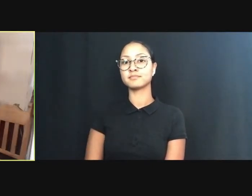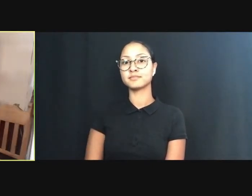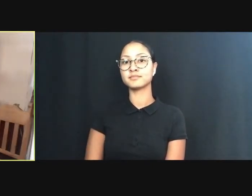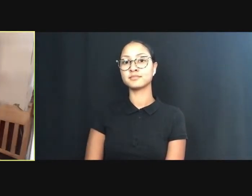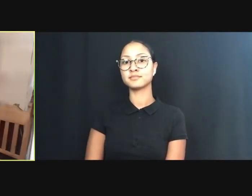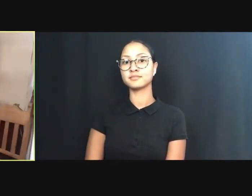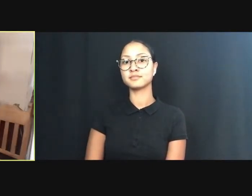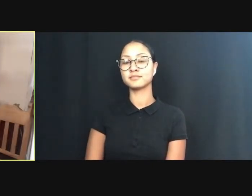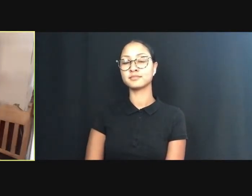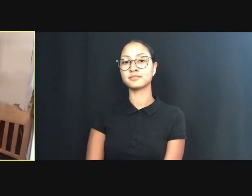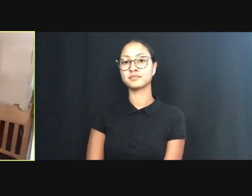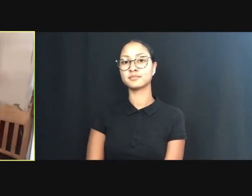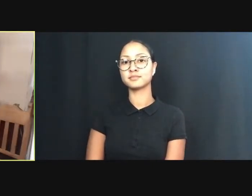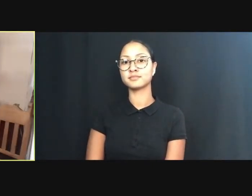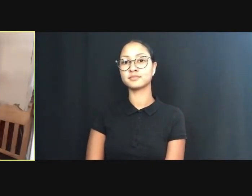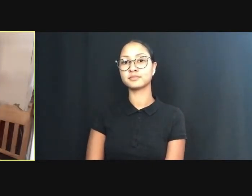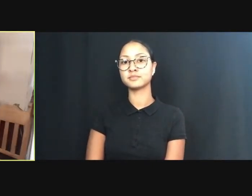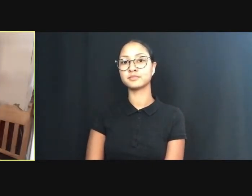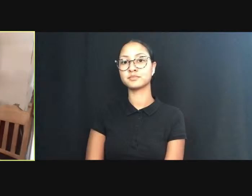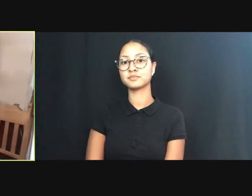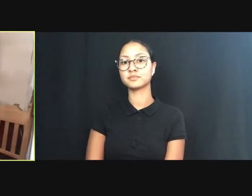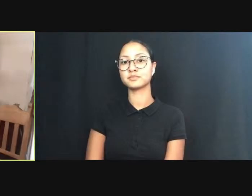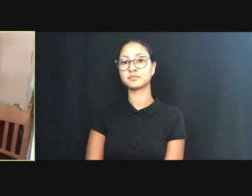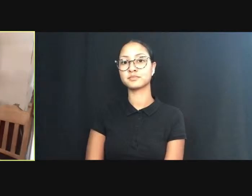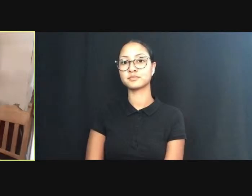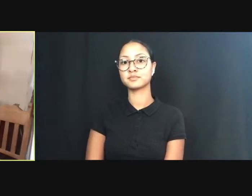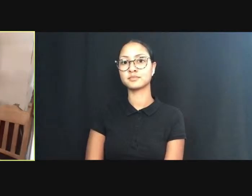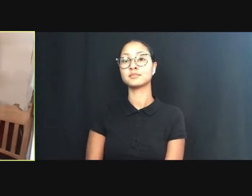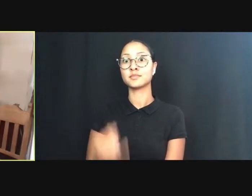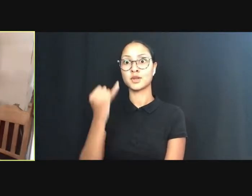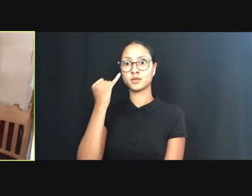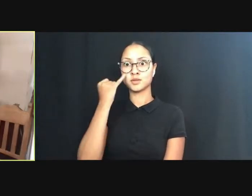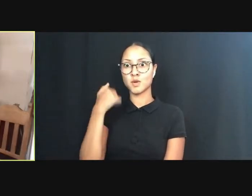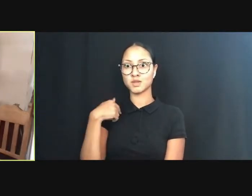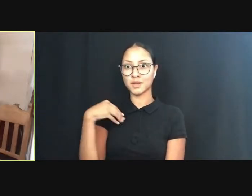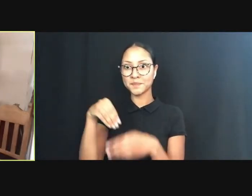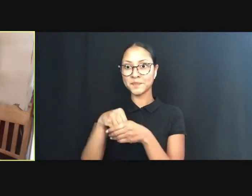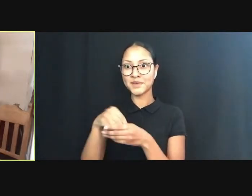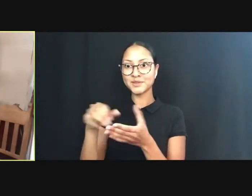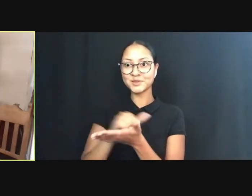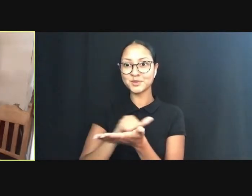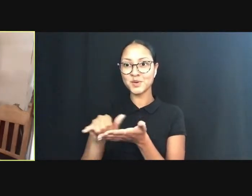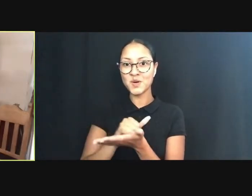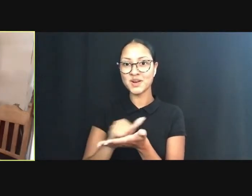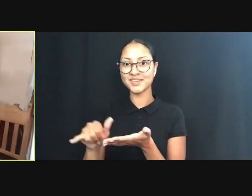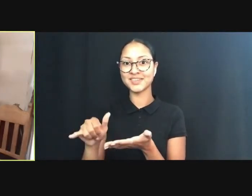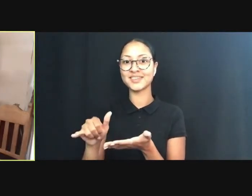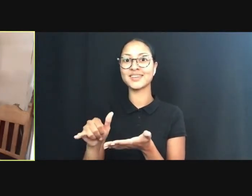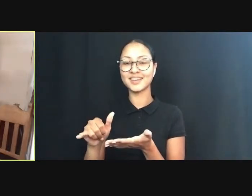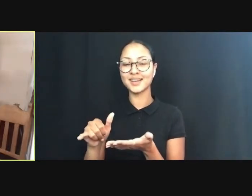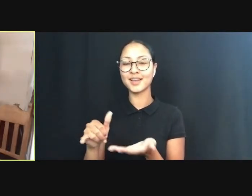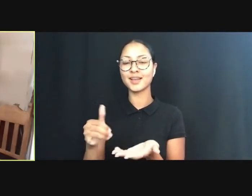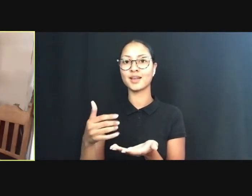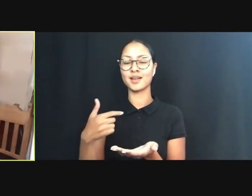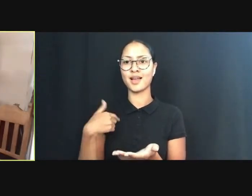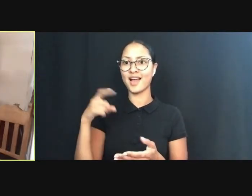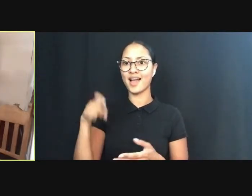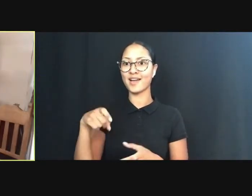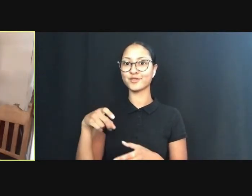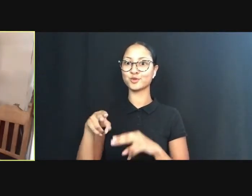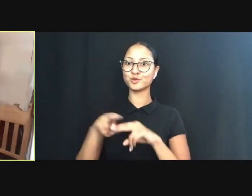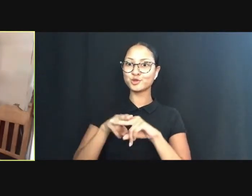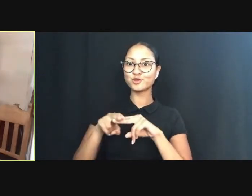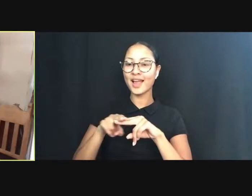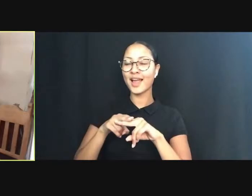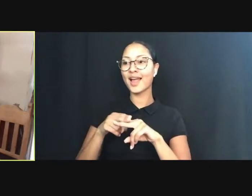that capacity, right? You gotta get on a train between a meeting, you gotta maybe get on a bus, you taking a cab or something.